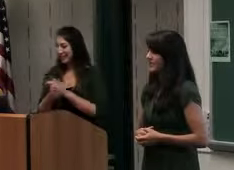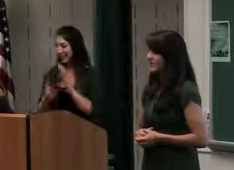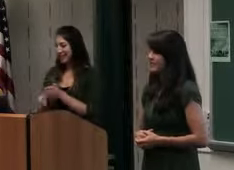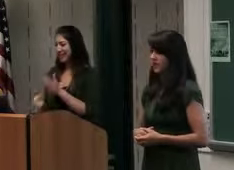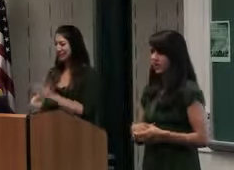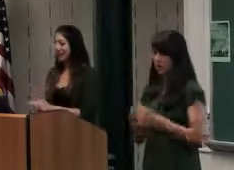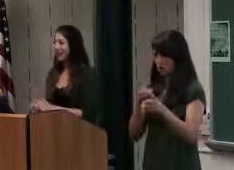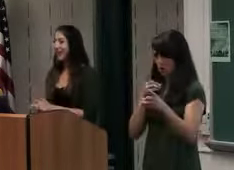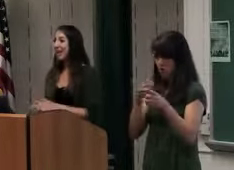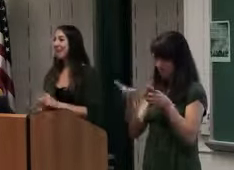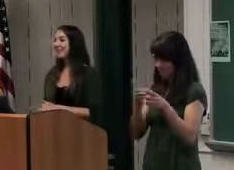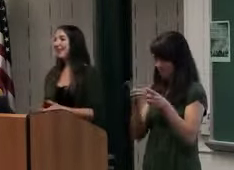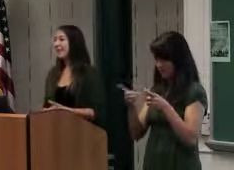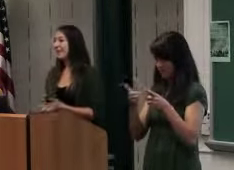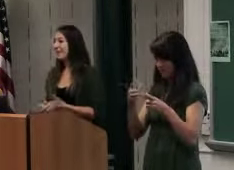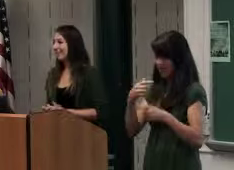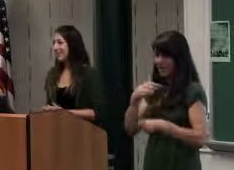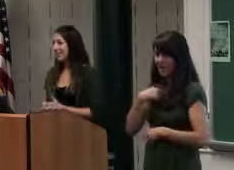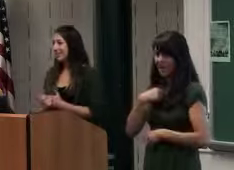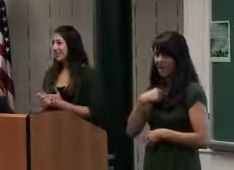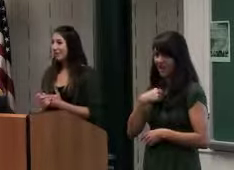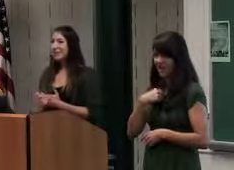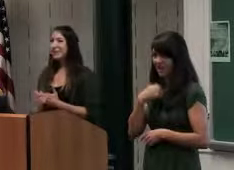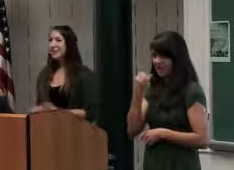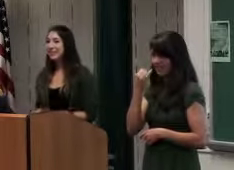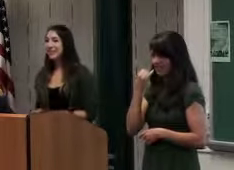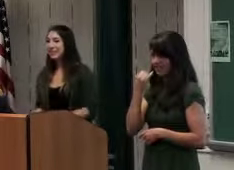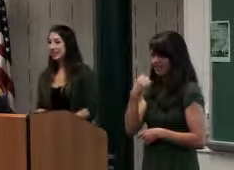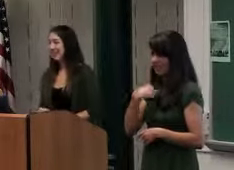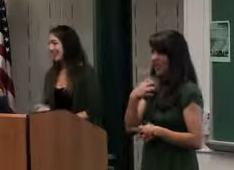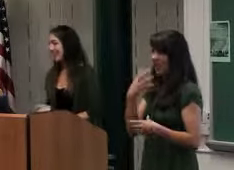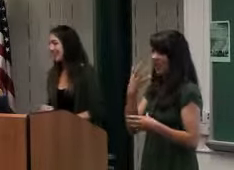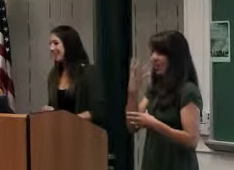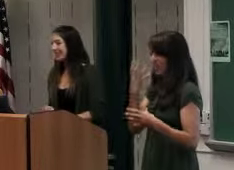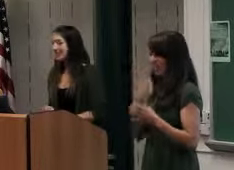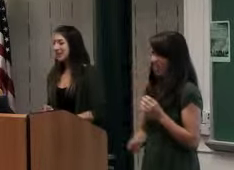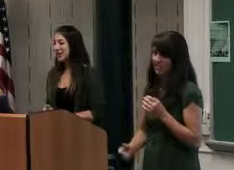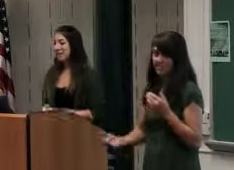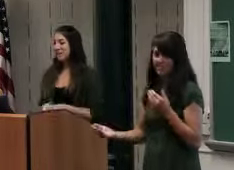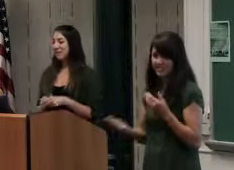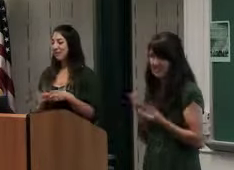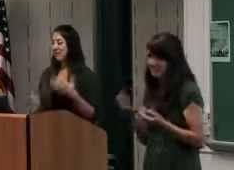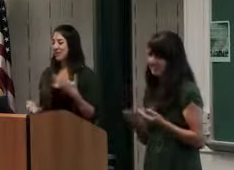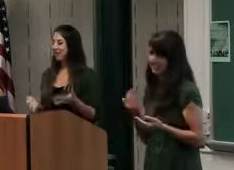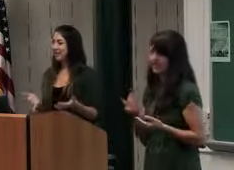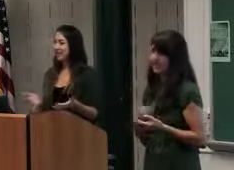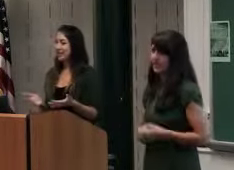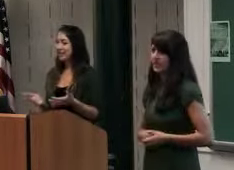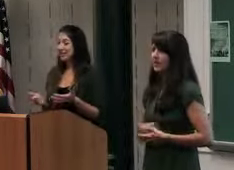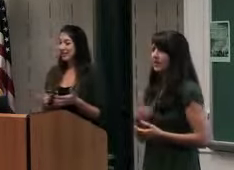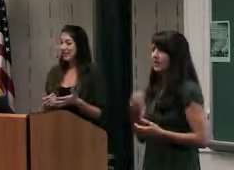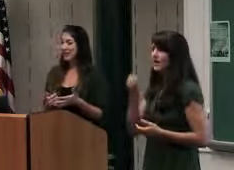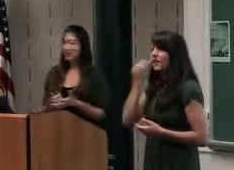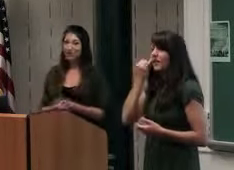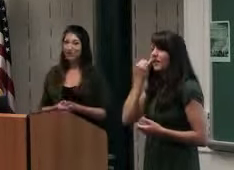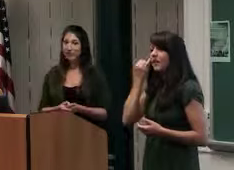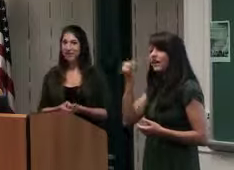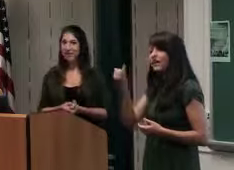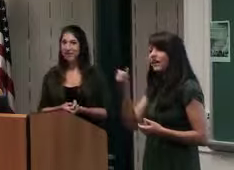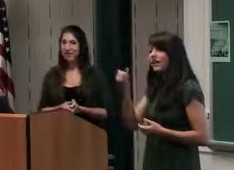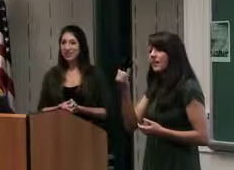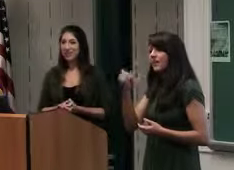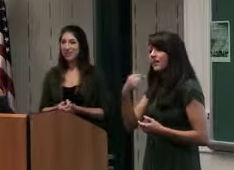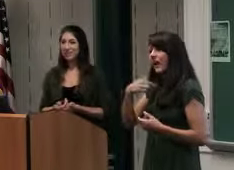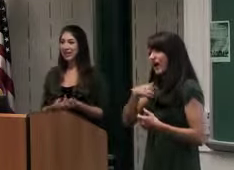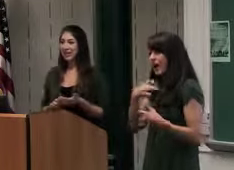Directions, not what you think. I get lost. So maybe freelance isn't the best work for